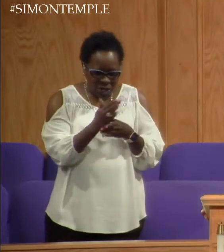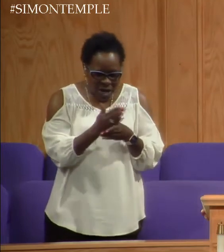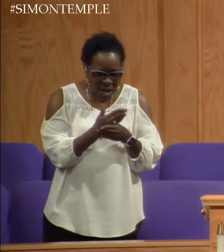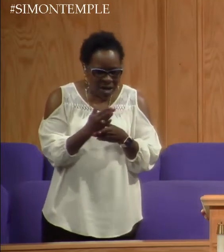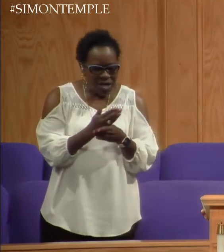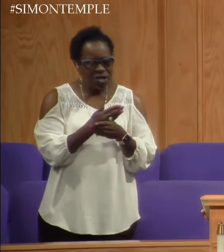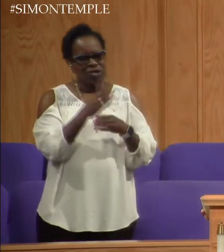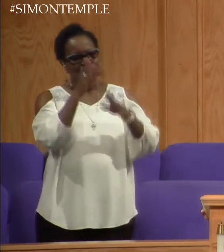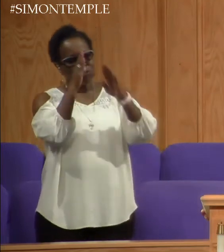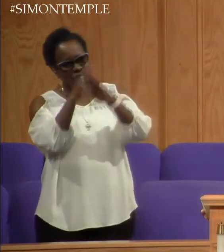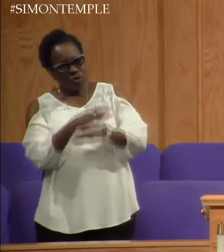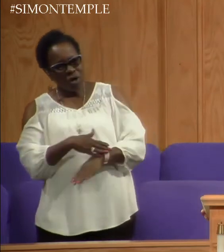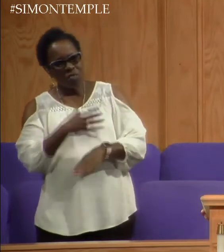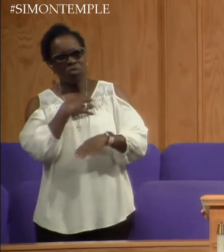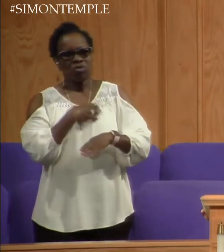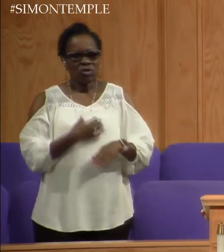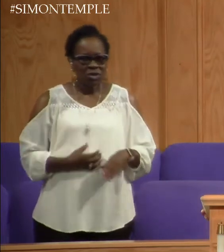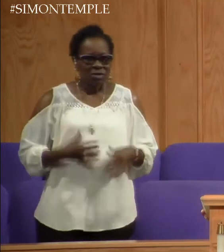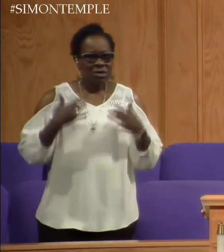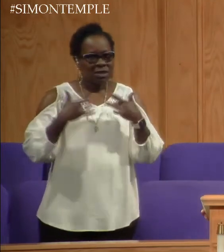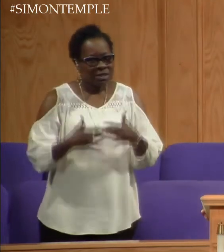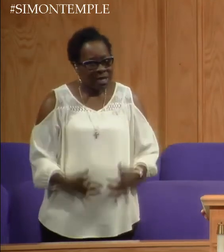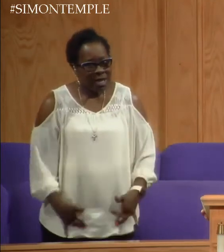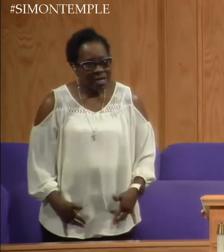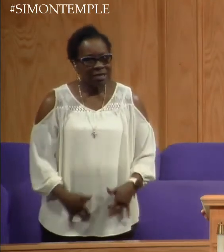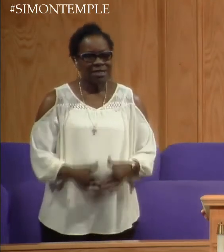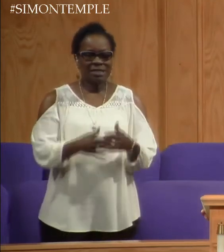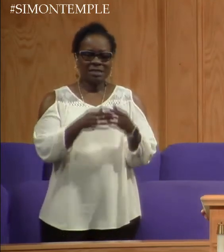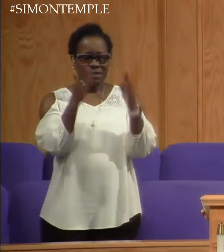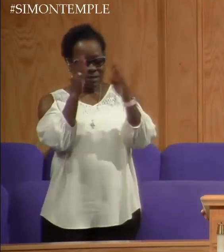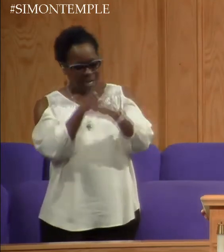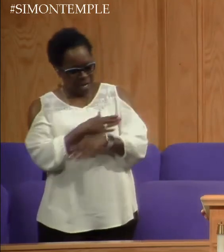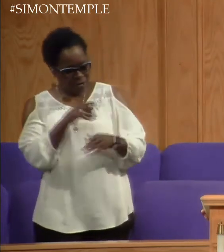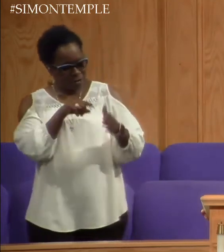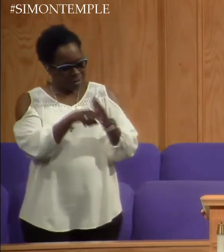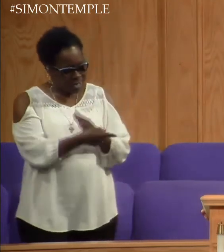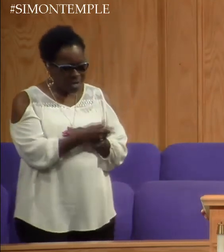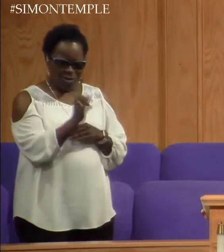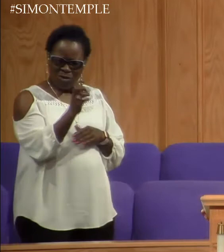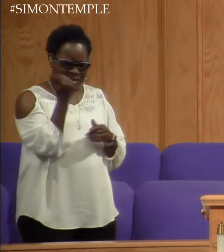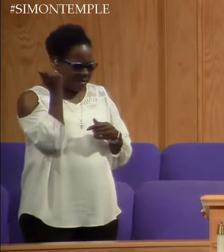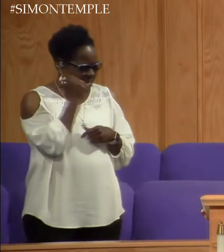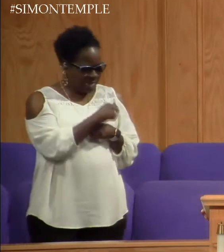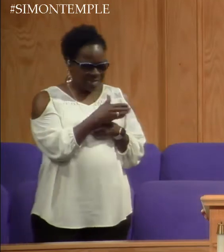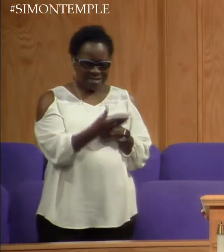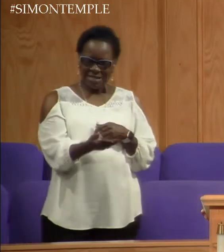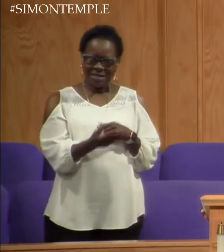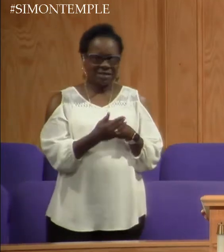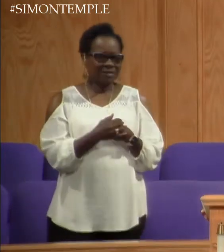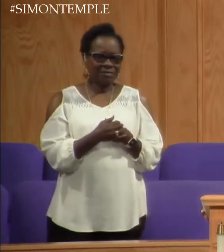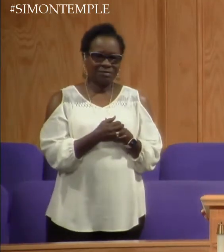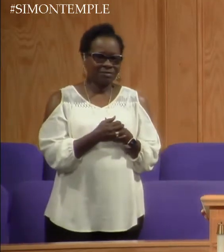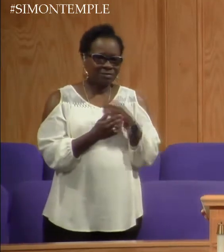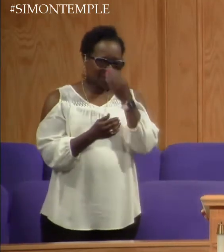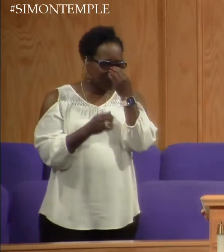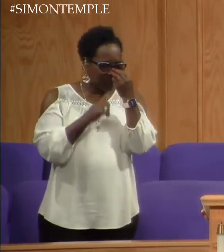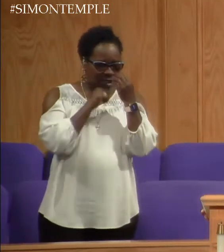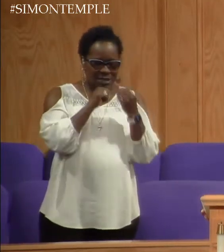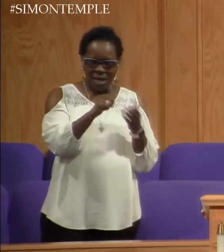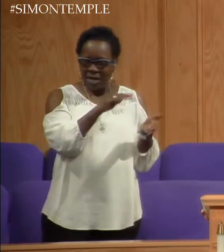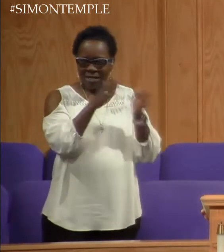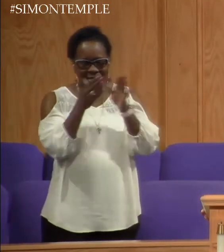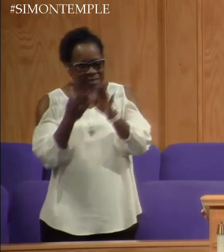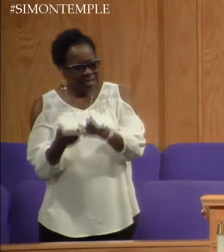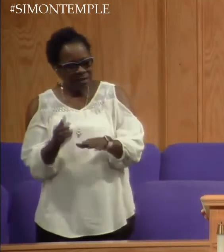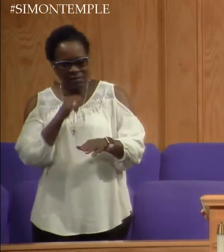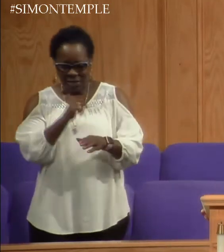persecution, famine, nakedness, or danger, or sword? Neither death, nor life,